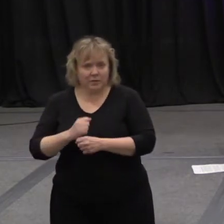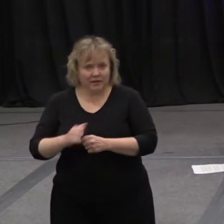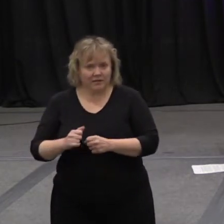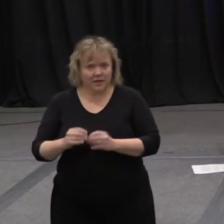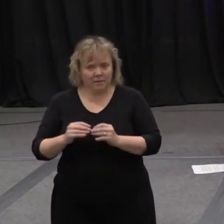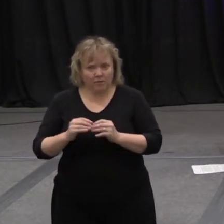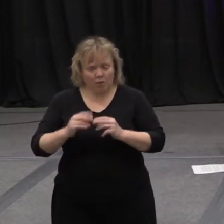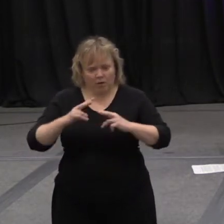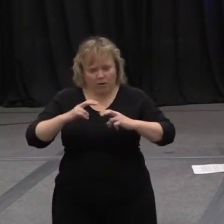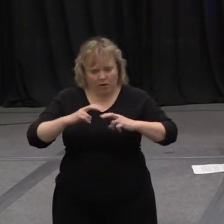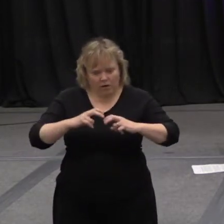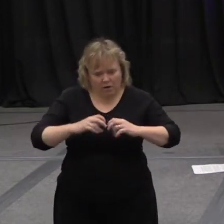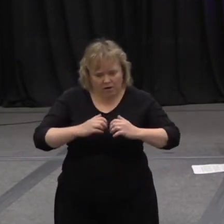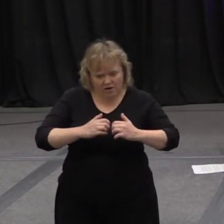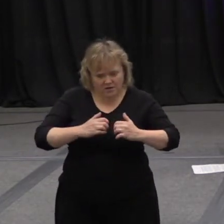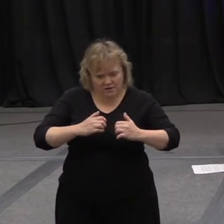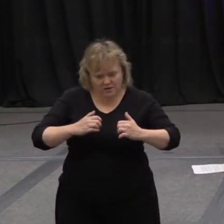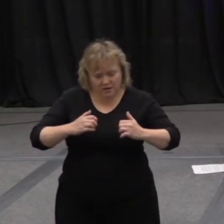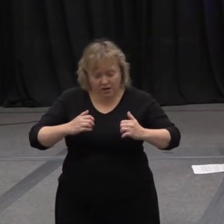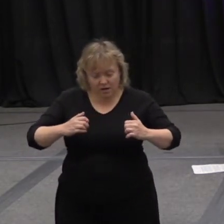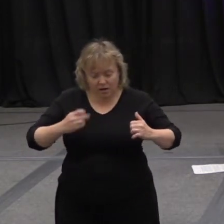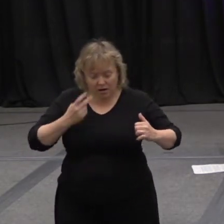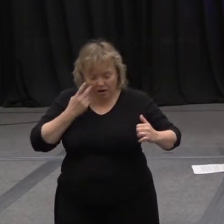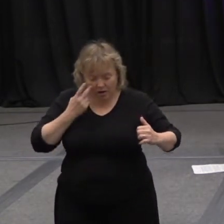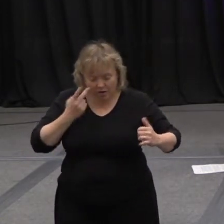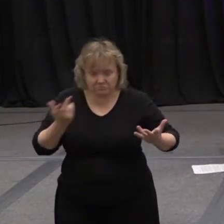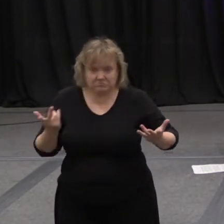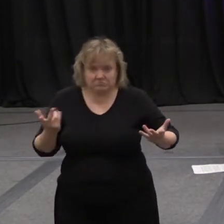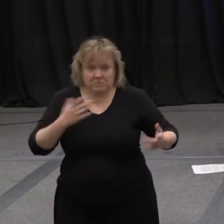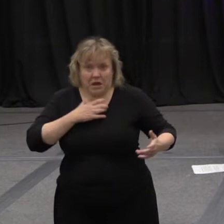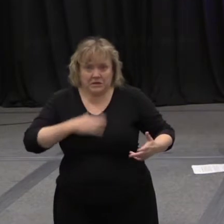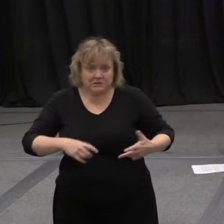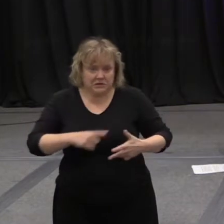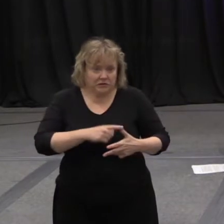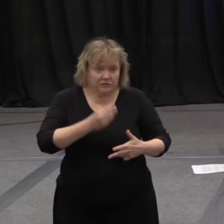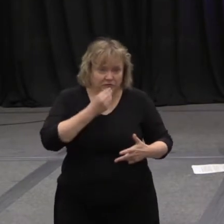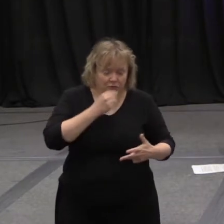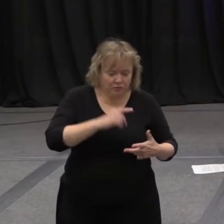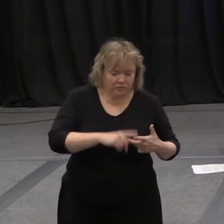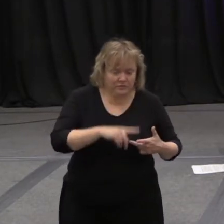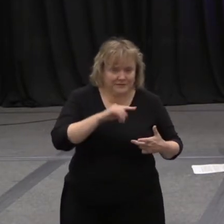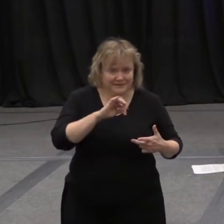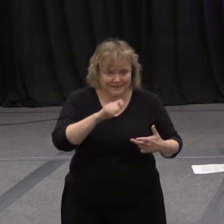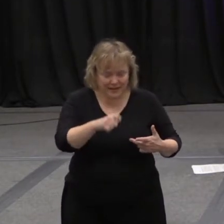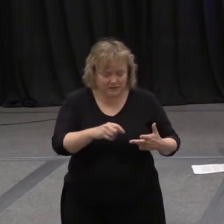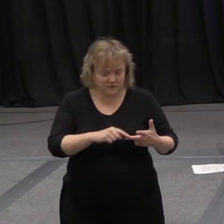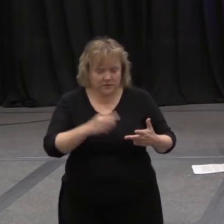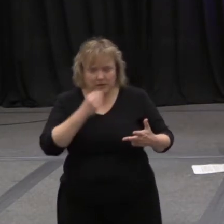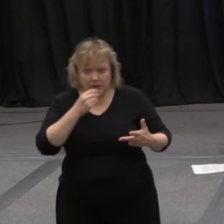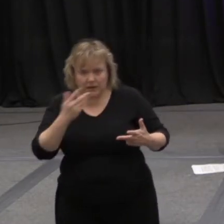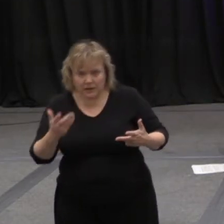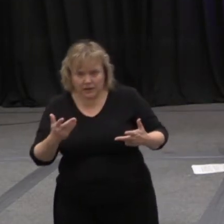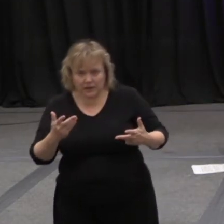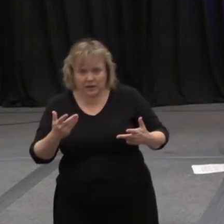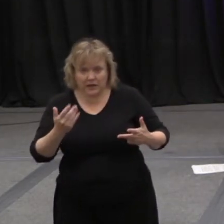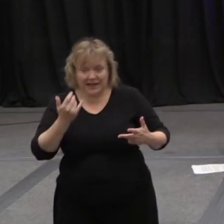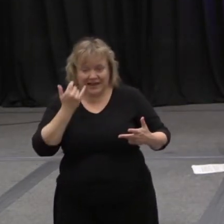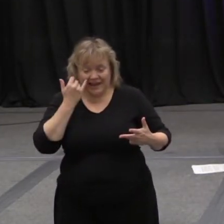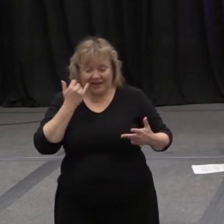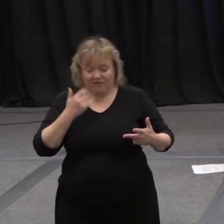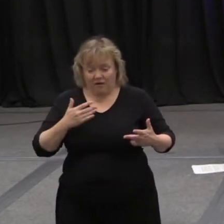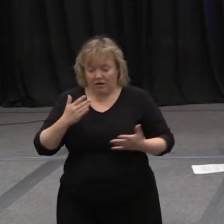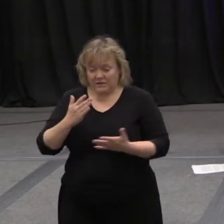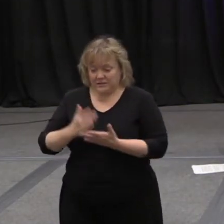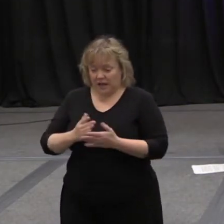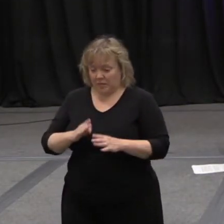moment. I desire food. I desire sex. I desire to hit some. If you just stop the behavior,